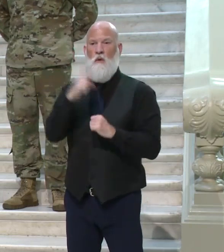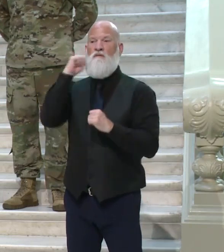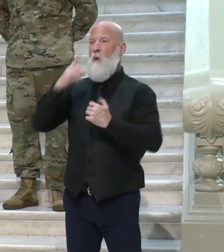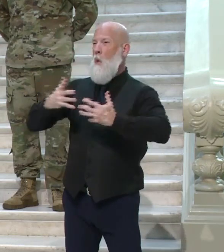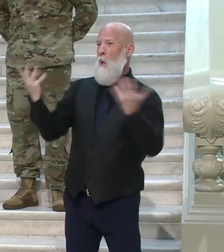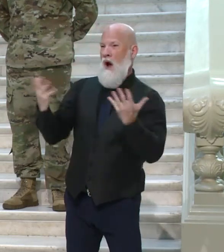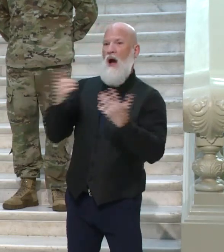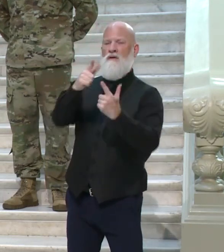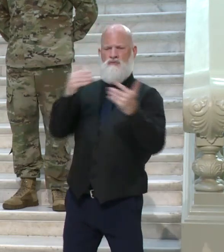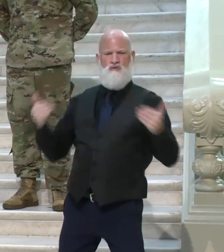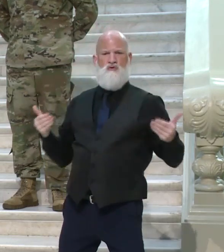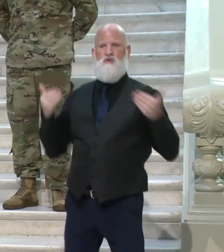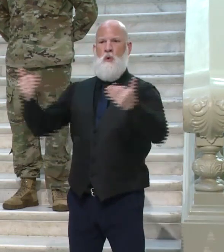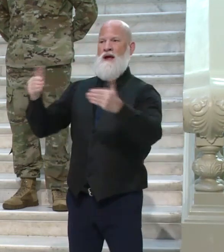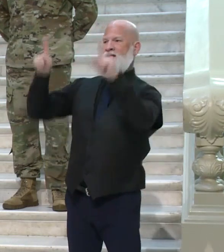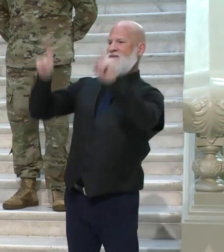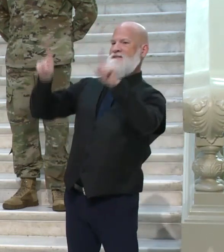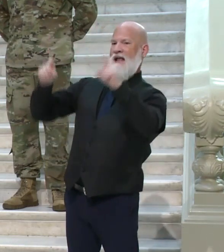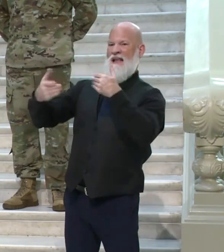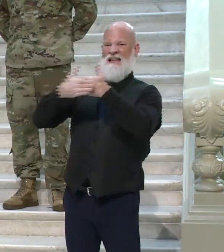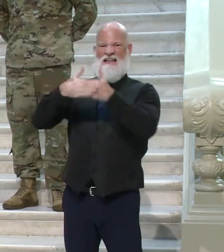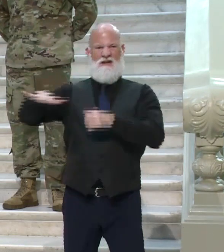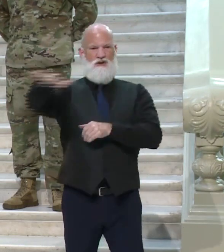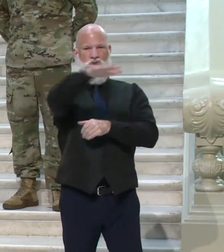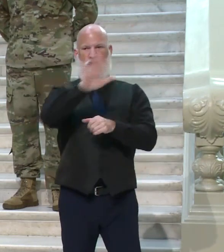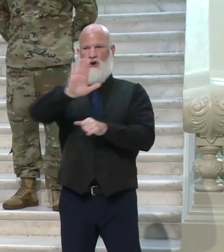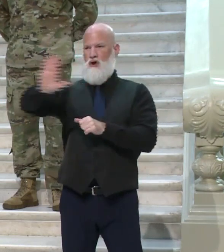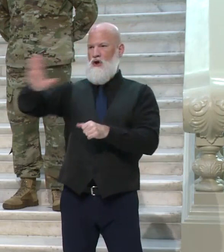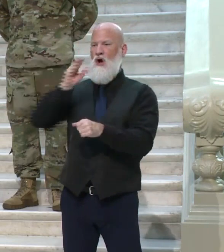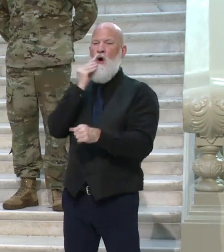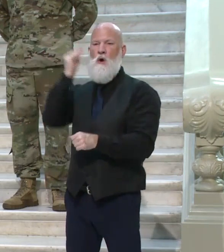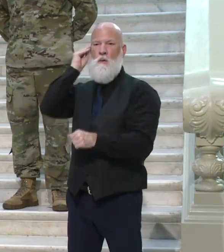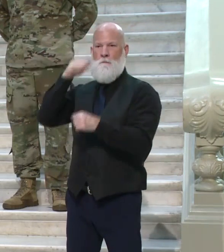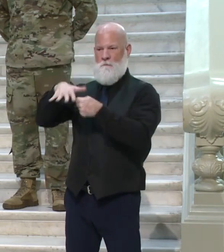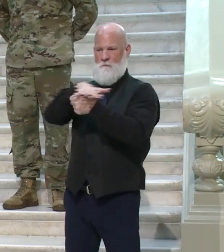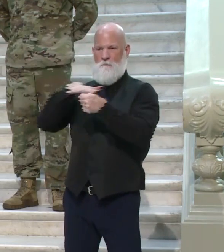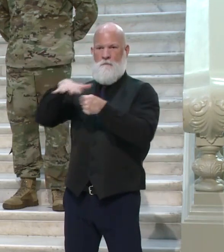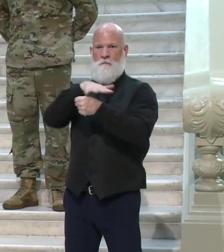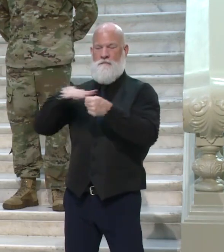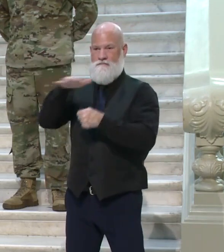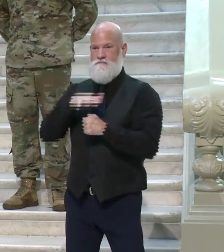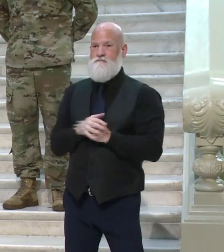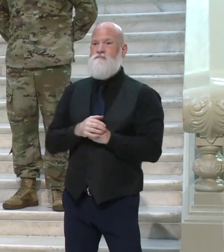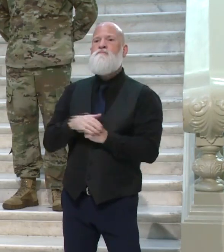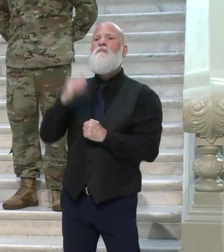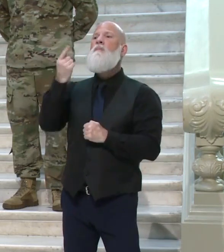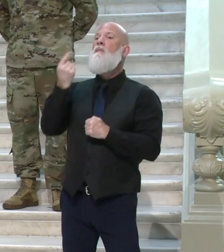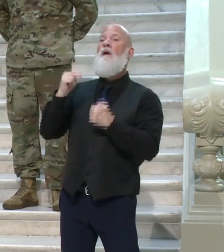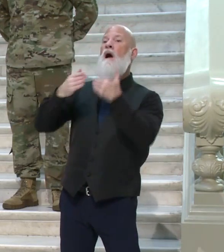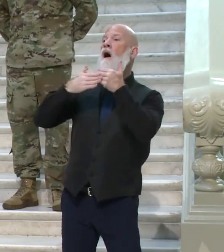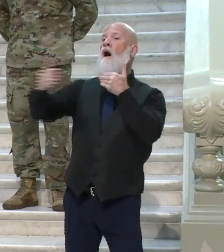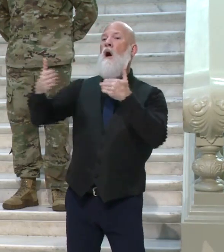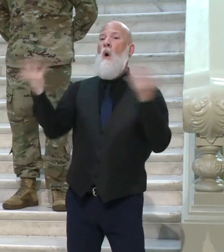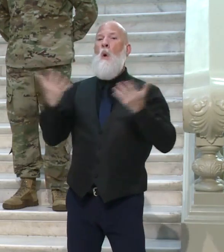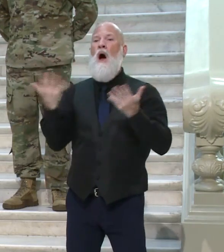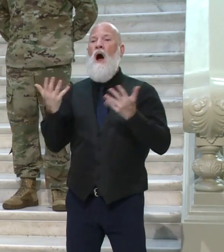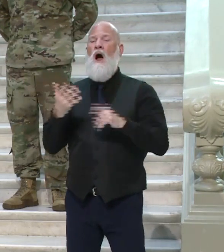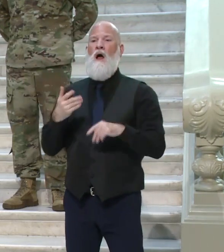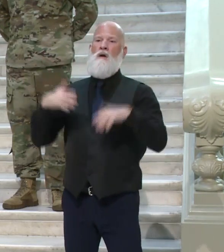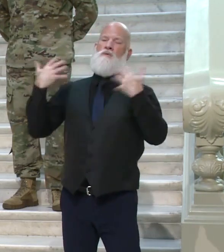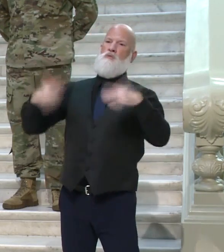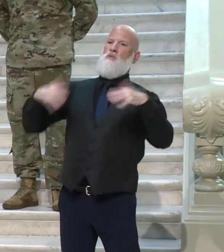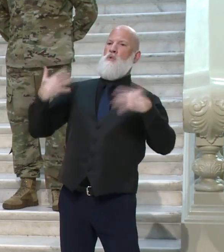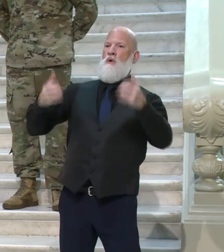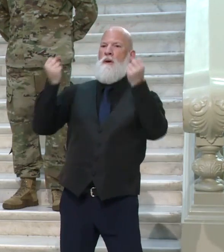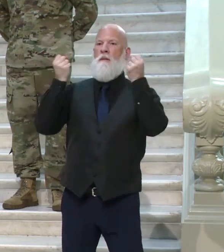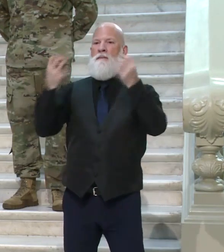designated locations near your home. From there, we will leverage the power of several key academic institutions